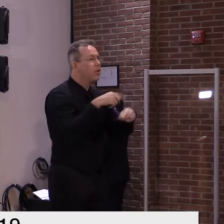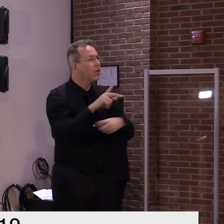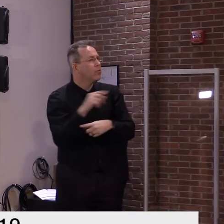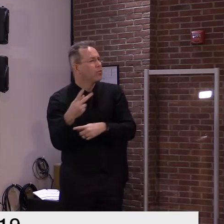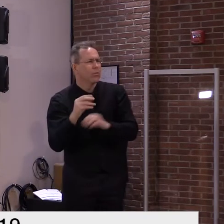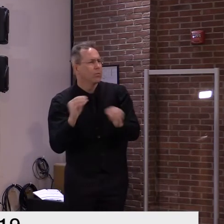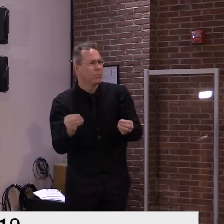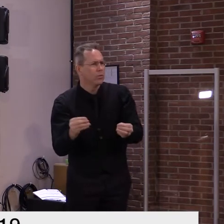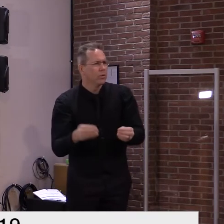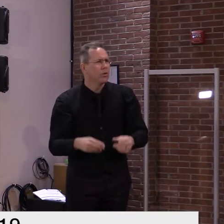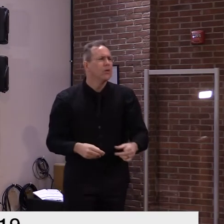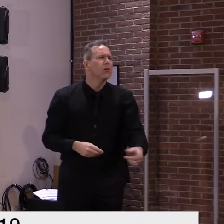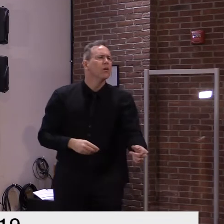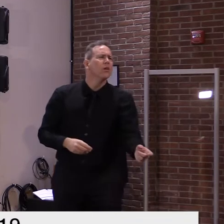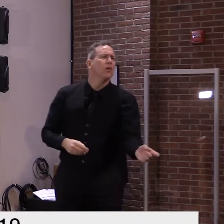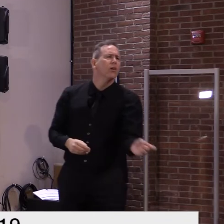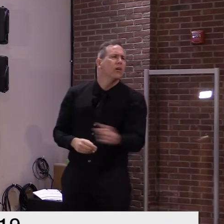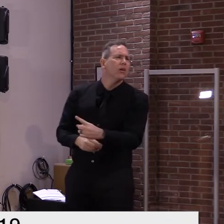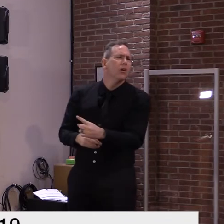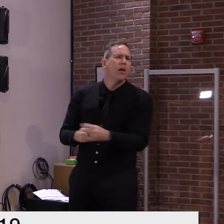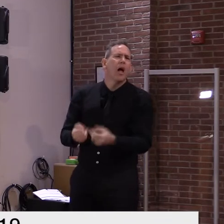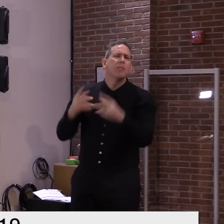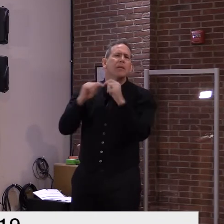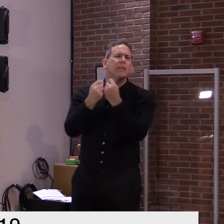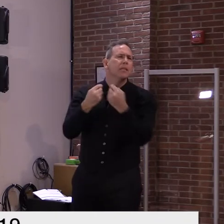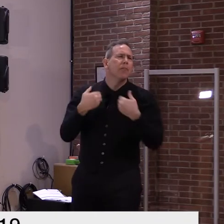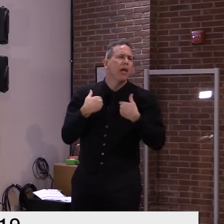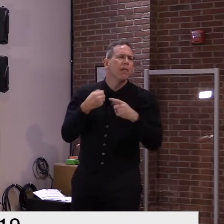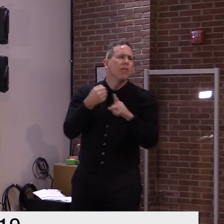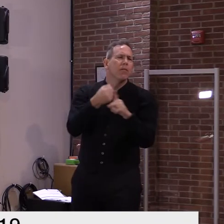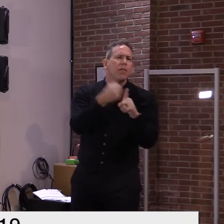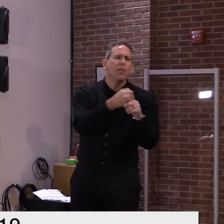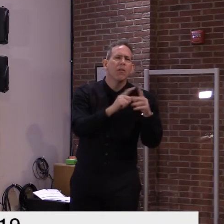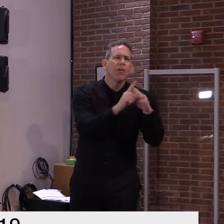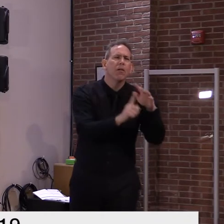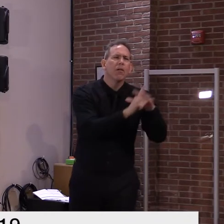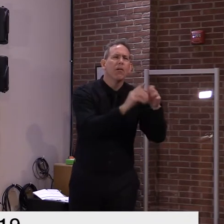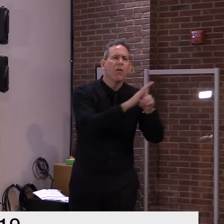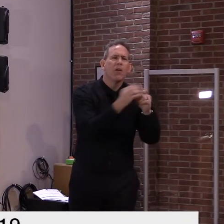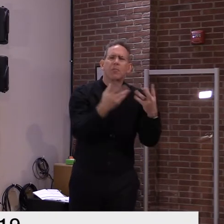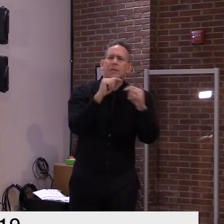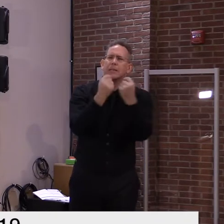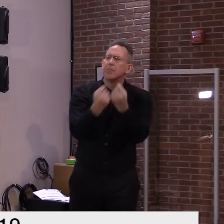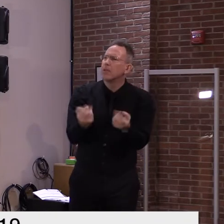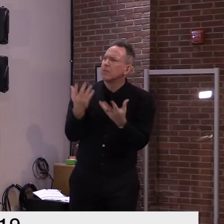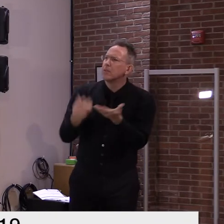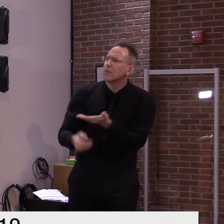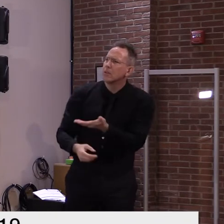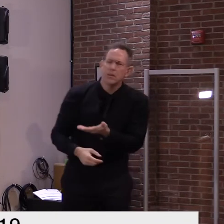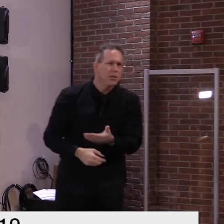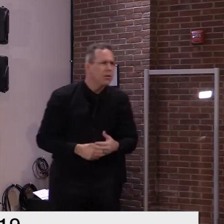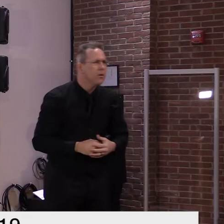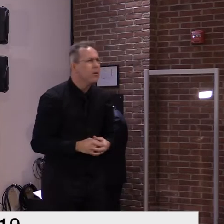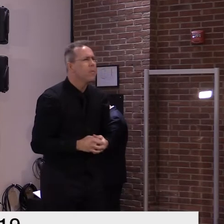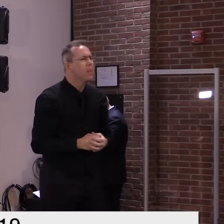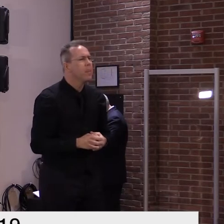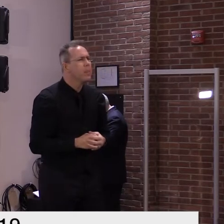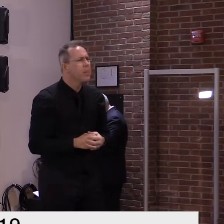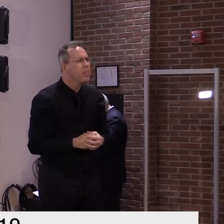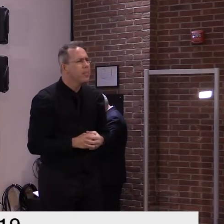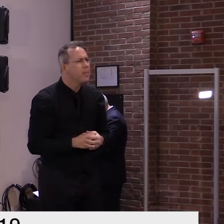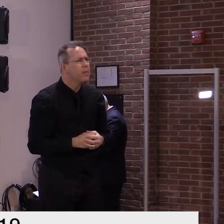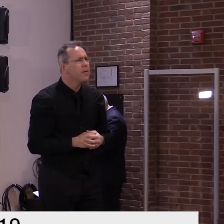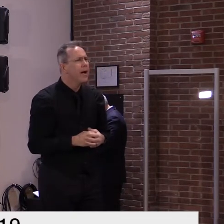isolated cases? Oh, okay. I don't have the number at the top of my fingers here, but